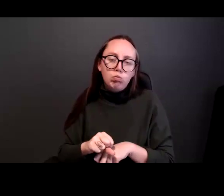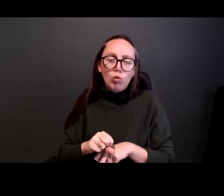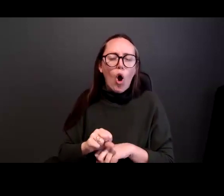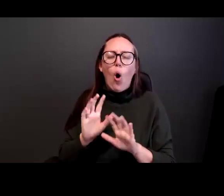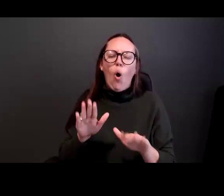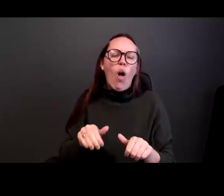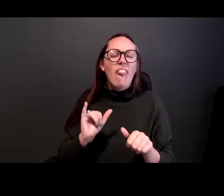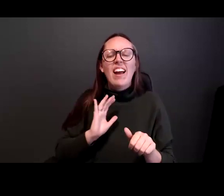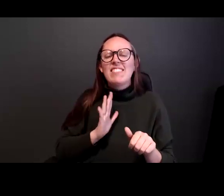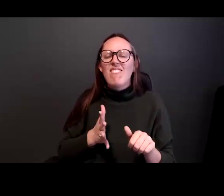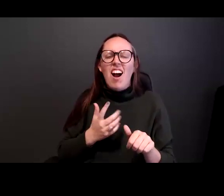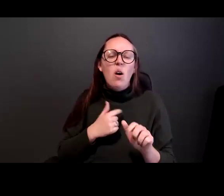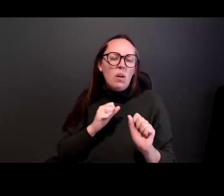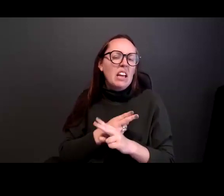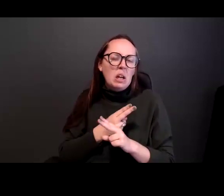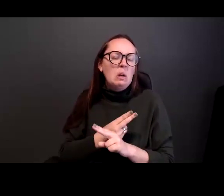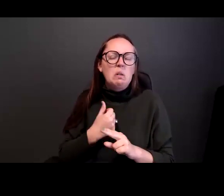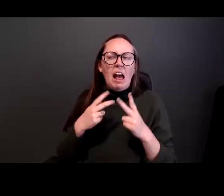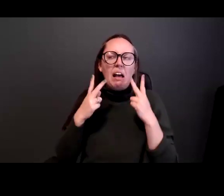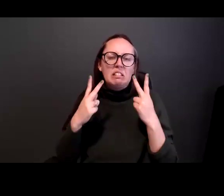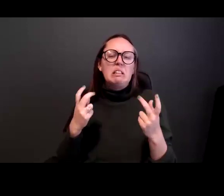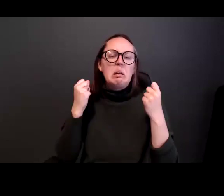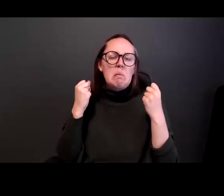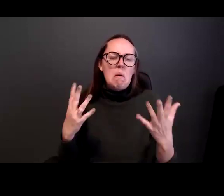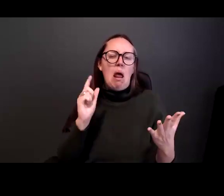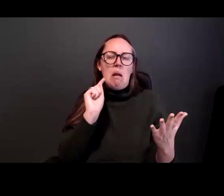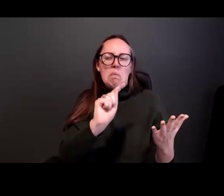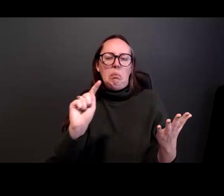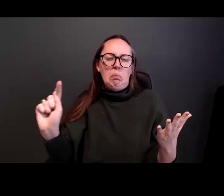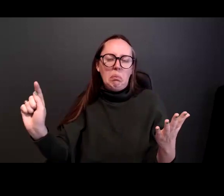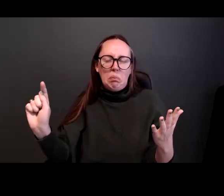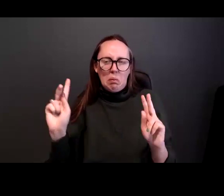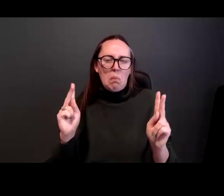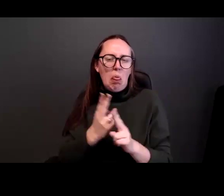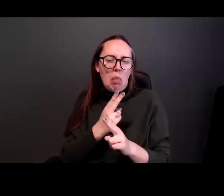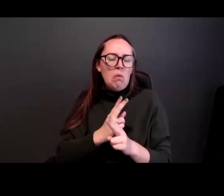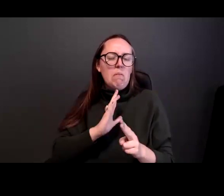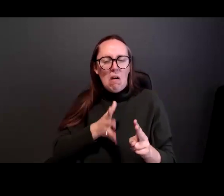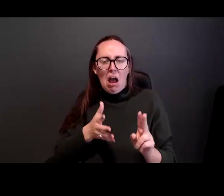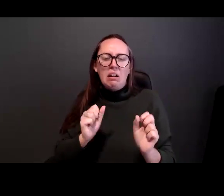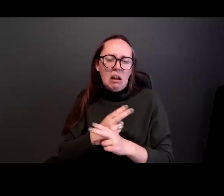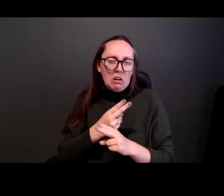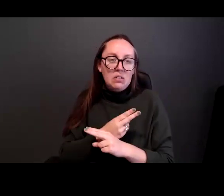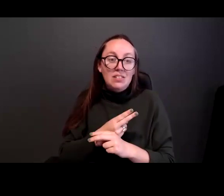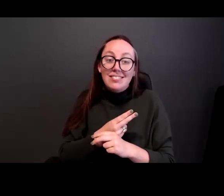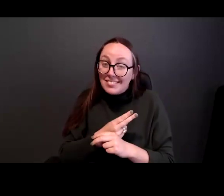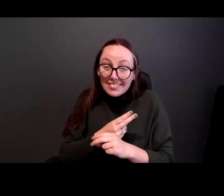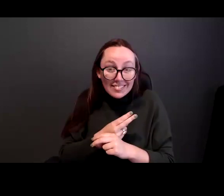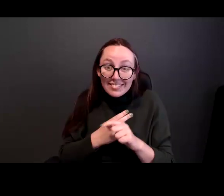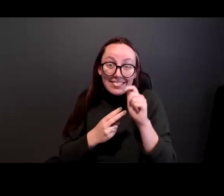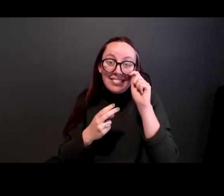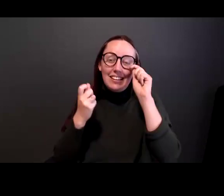permissible to use because we've seen them a lot. And that's not necessarily the case, because plenty of sites and plenty of folks do projects and